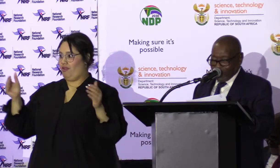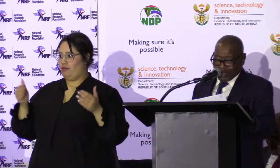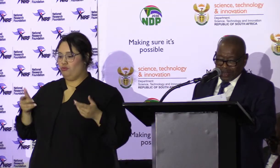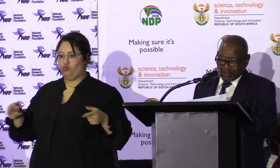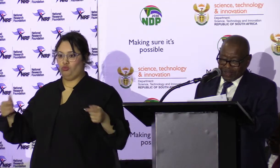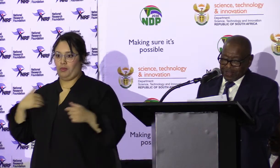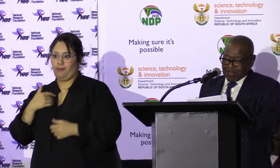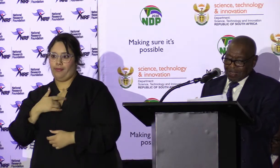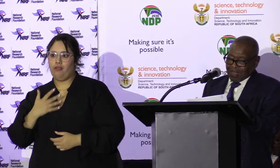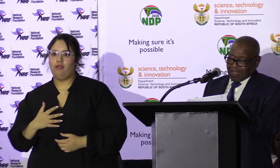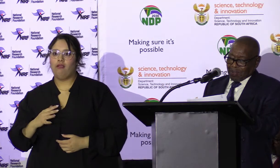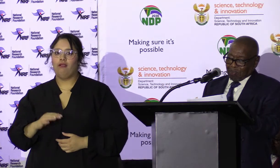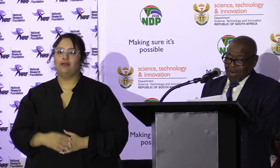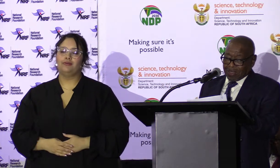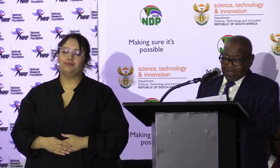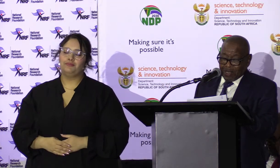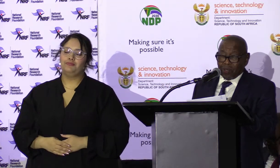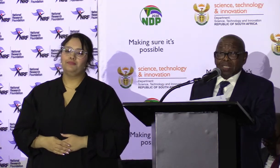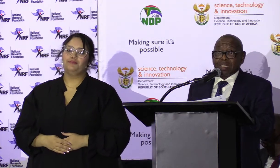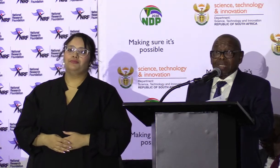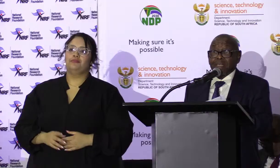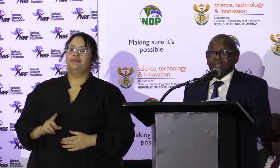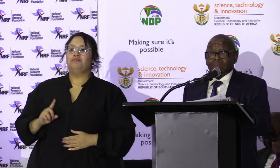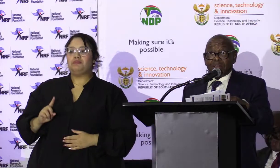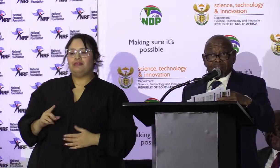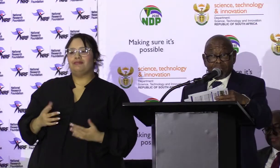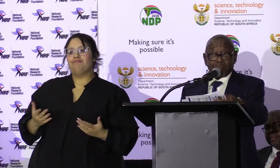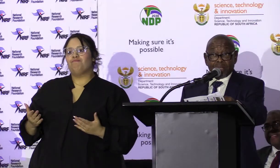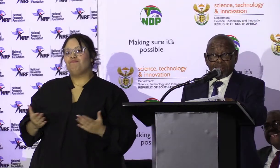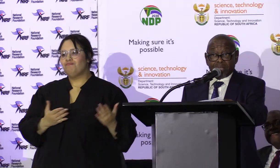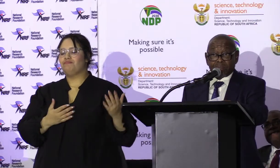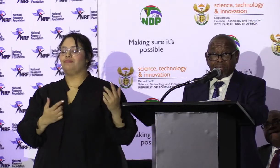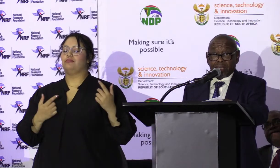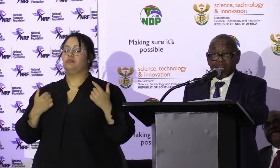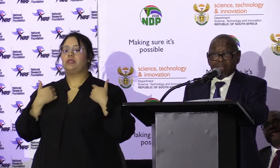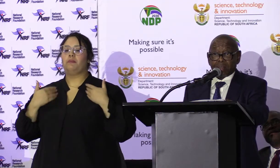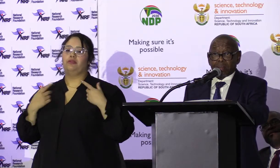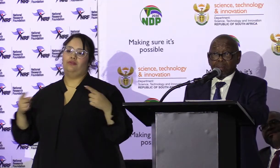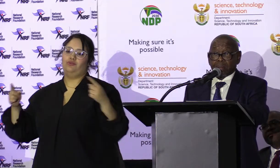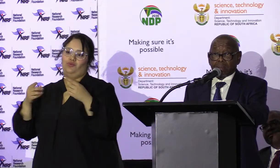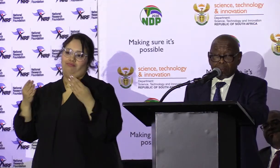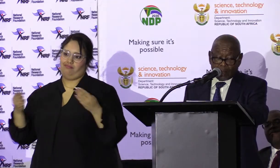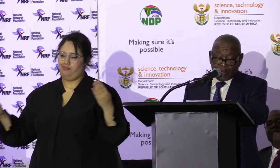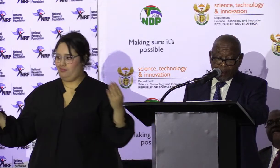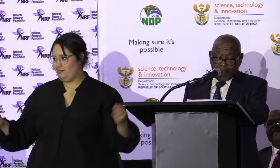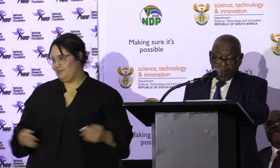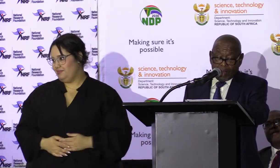invite members. But on a serious note, I'm very pleased that you are here.